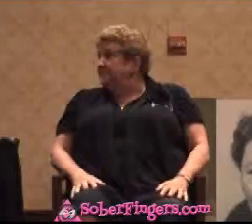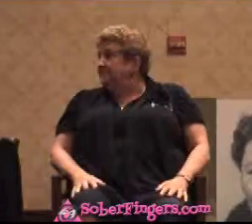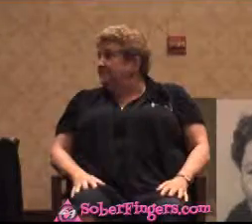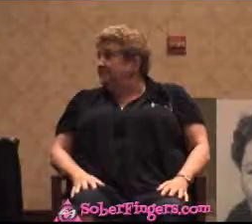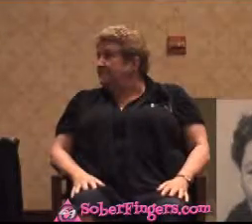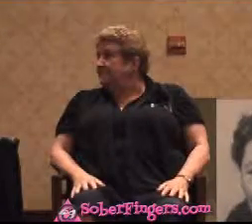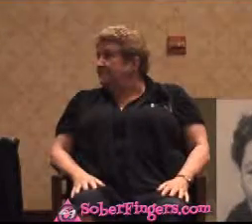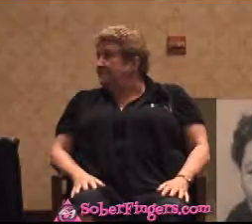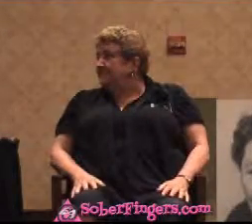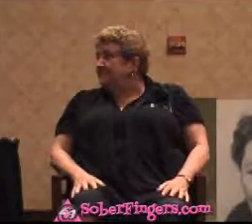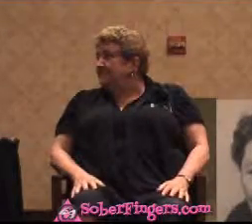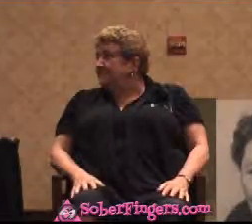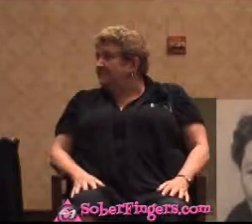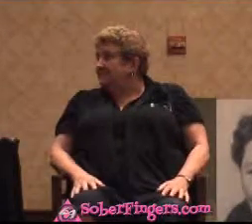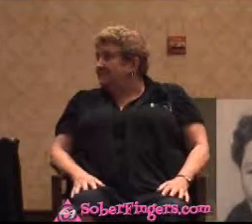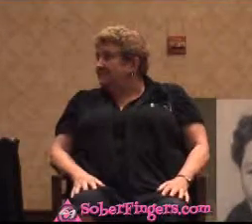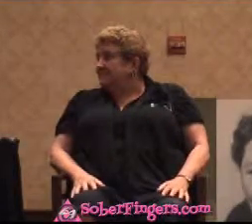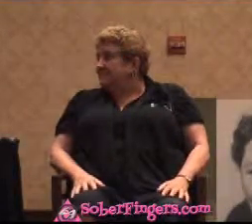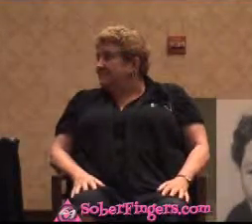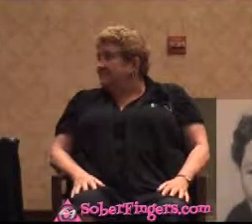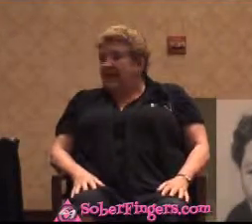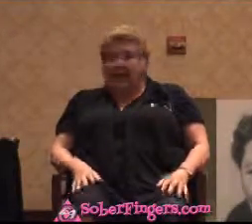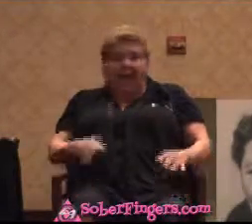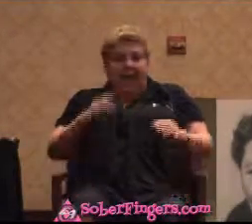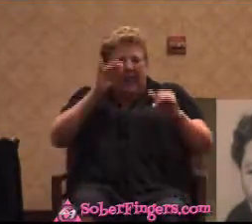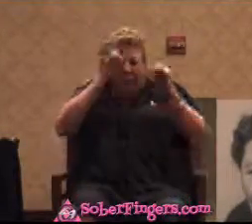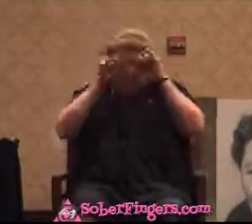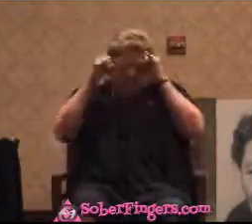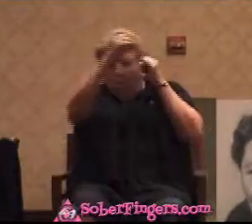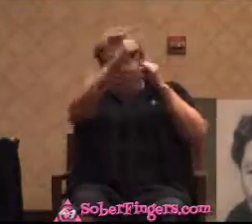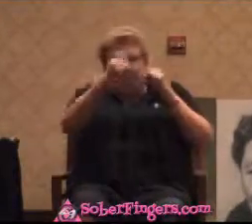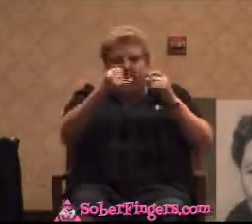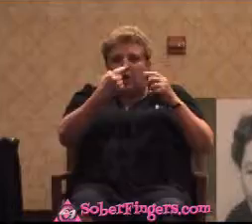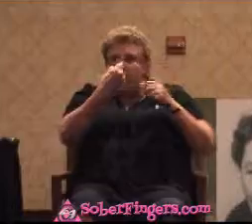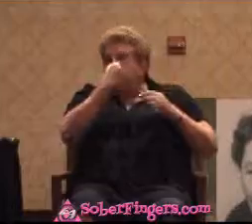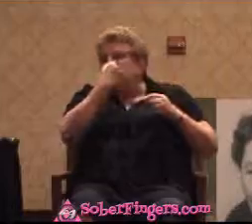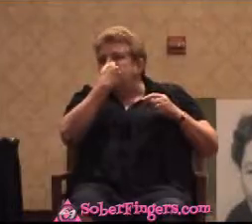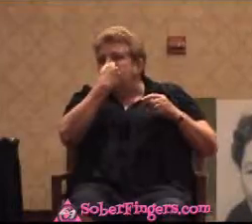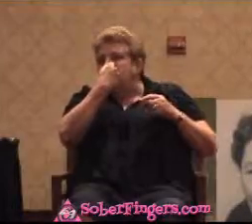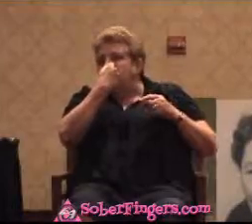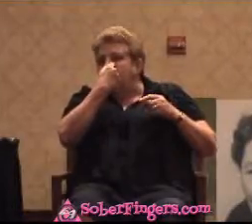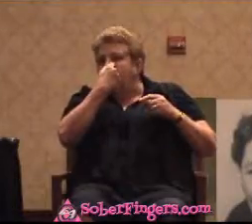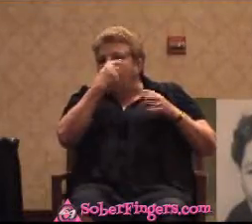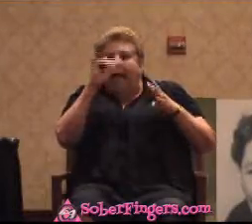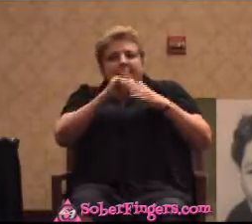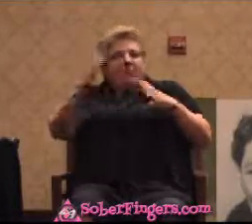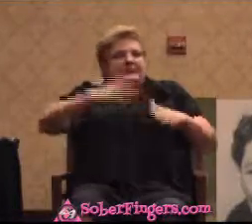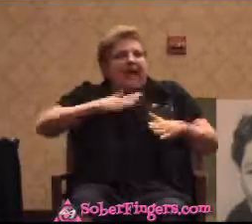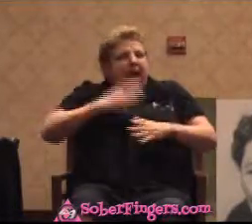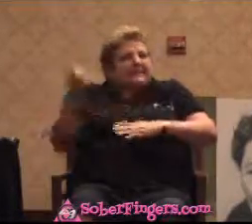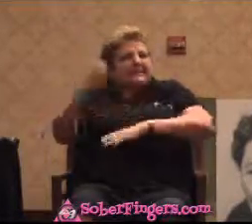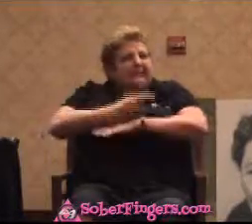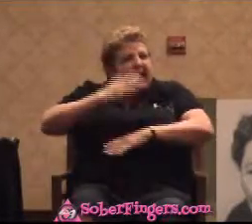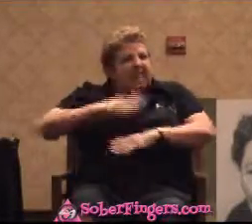So I reach up to the left and I get her right here in the eye. It was like the happiest day of my life.